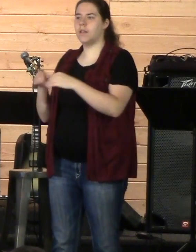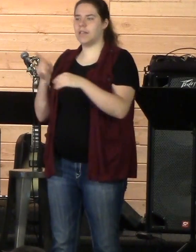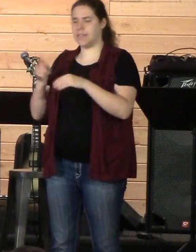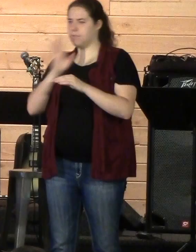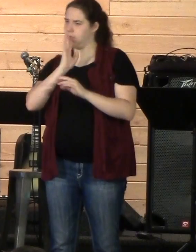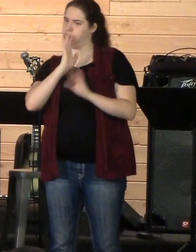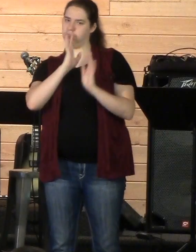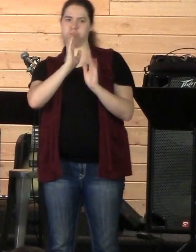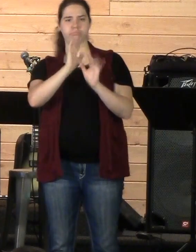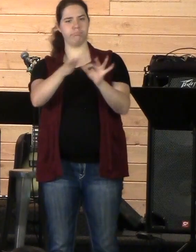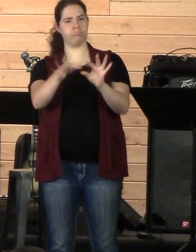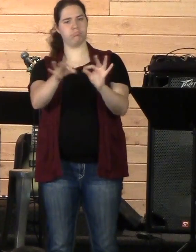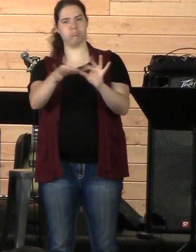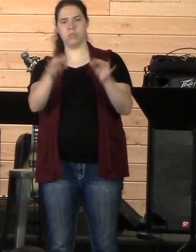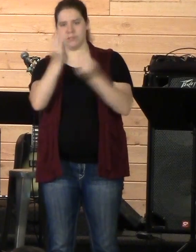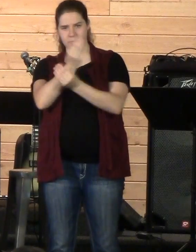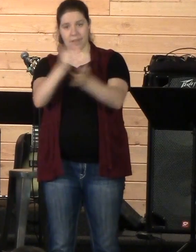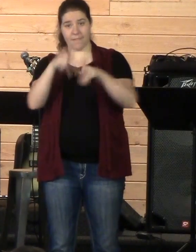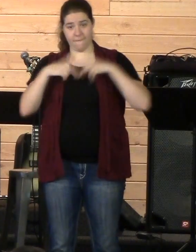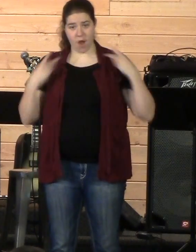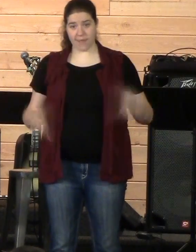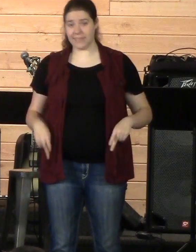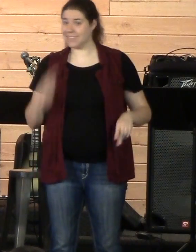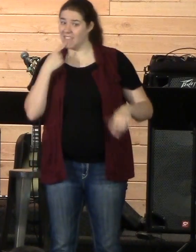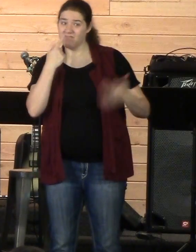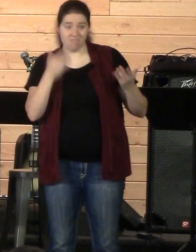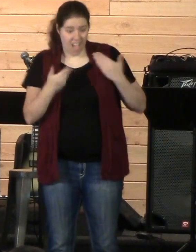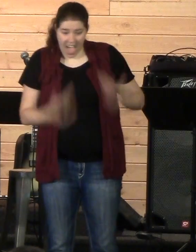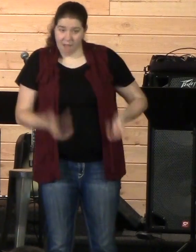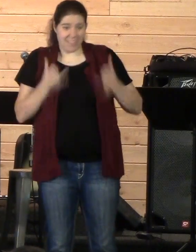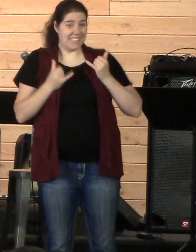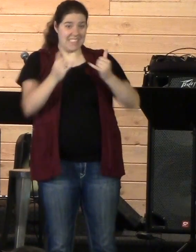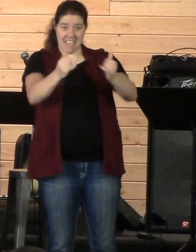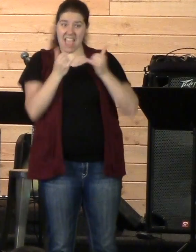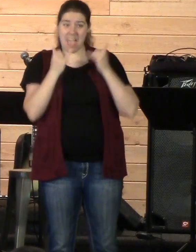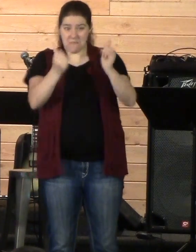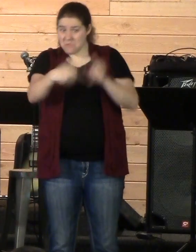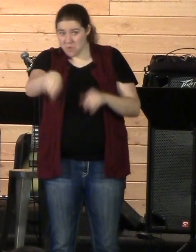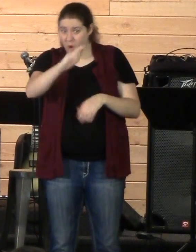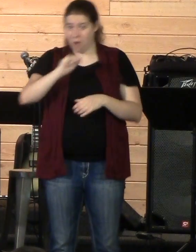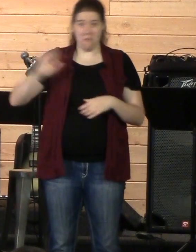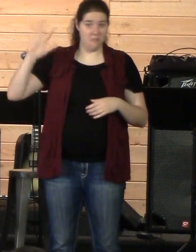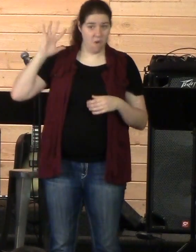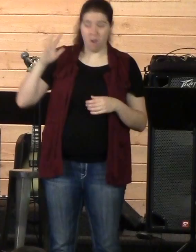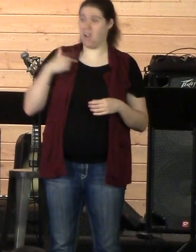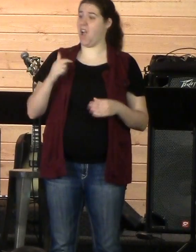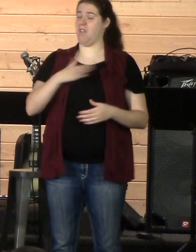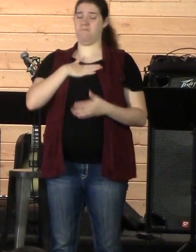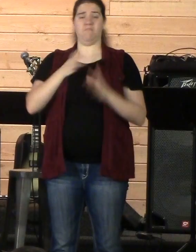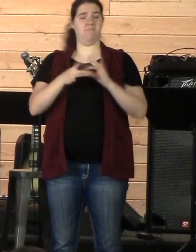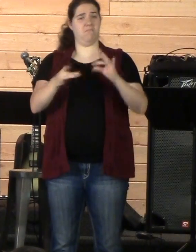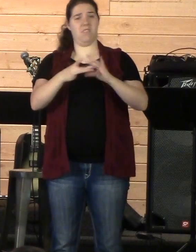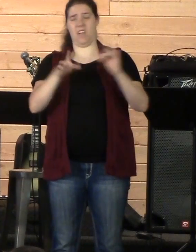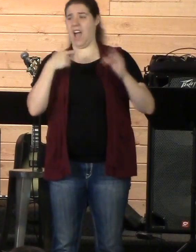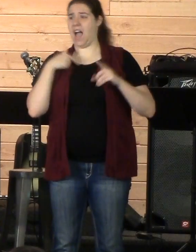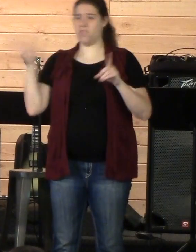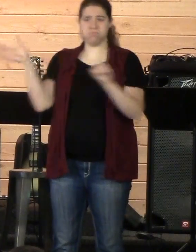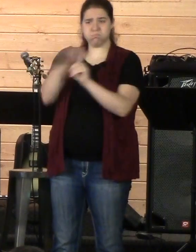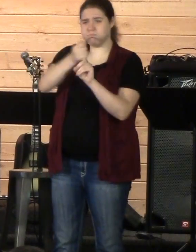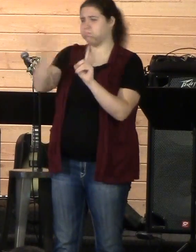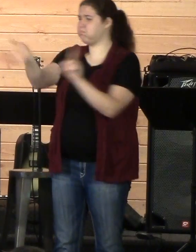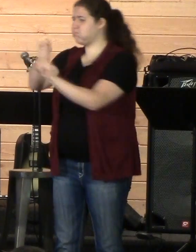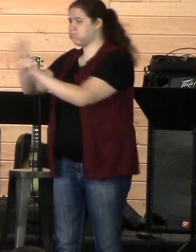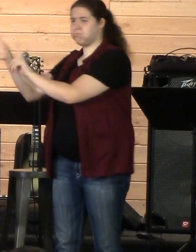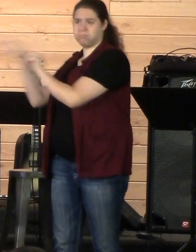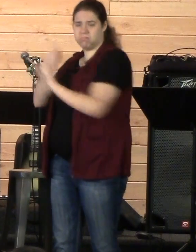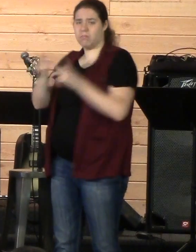I was just like you guys. And he goes on and tells his testimony that he was arresting people for following the way